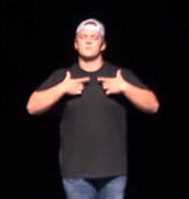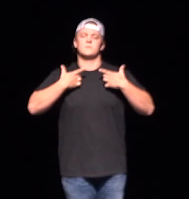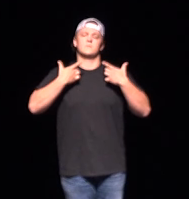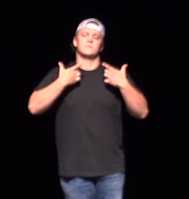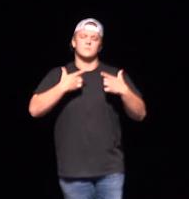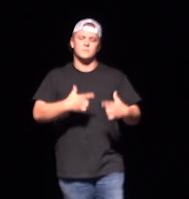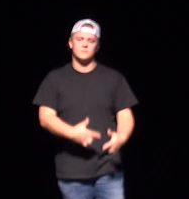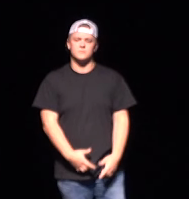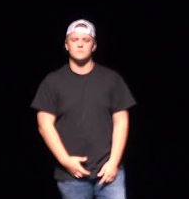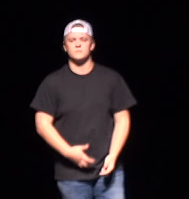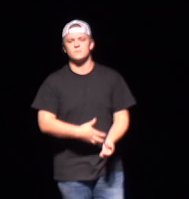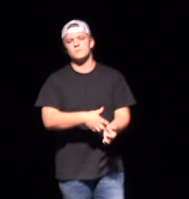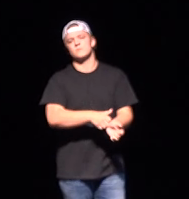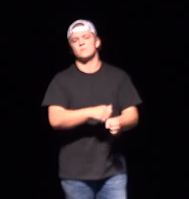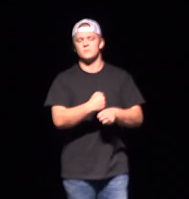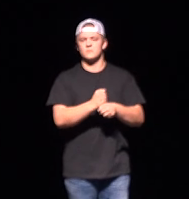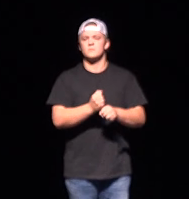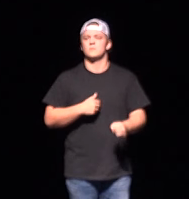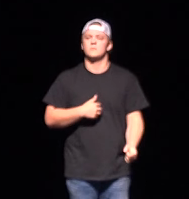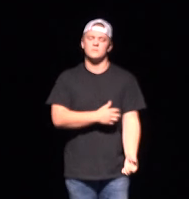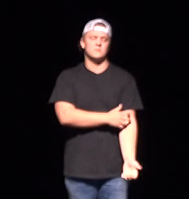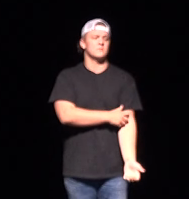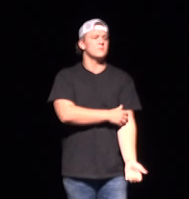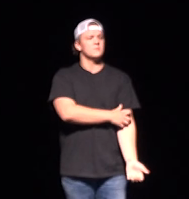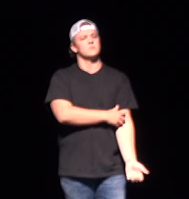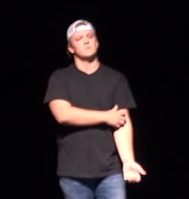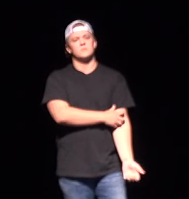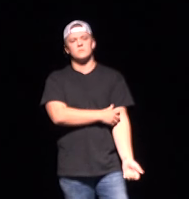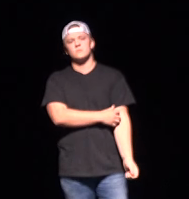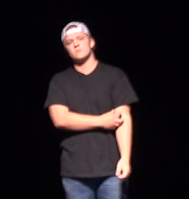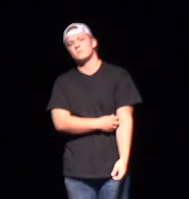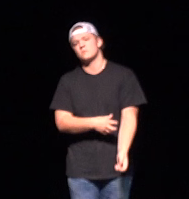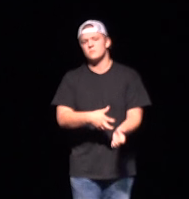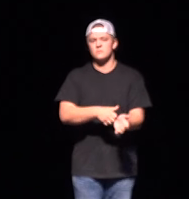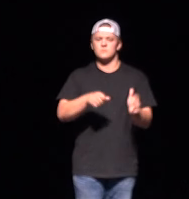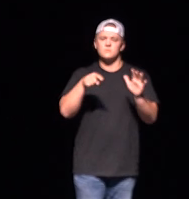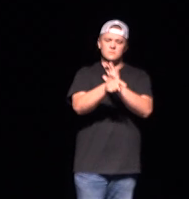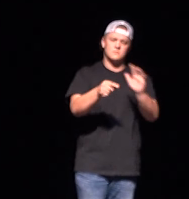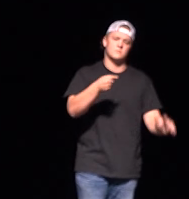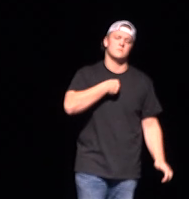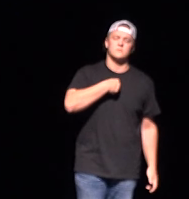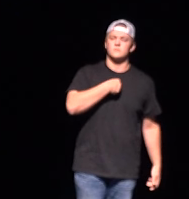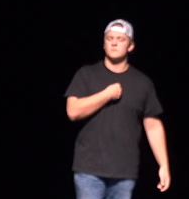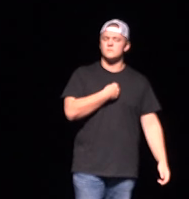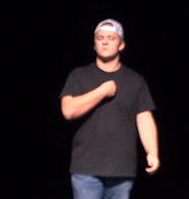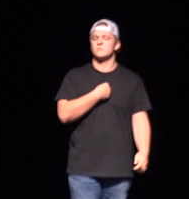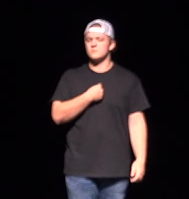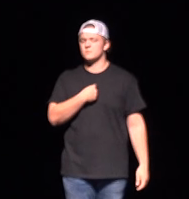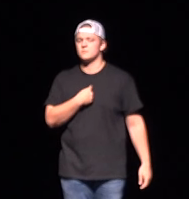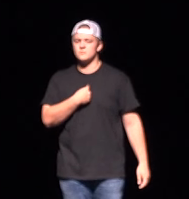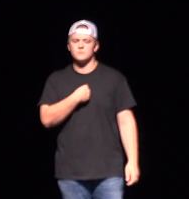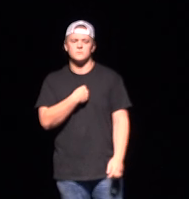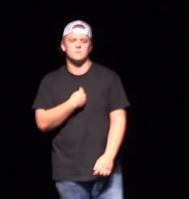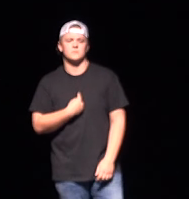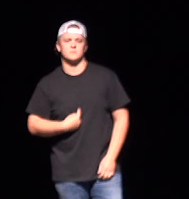an airfield Fuck, you're gonna hit you like an airfield Drugs killing me softly on hell